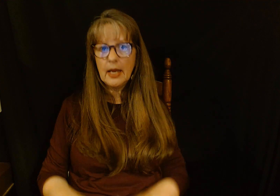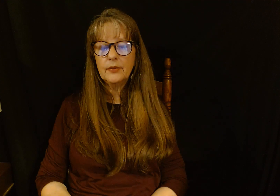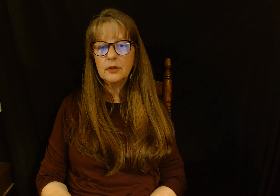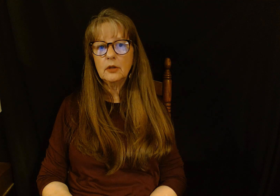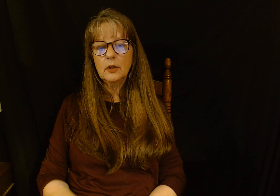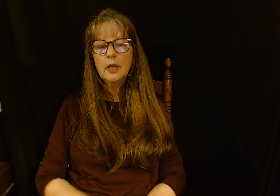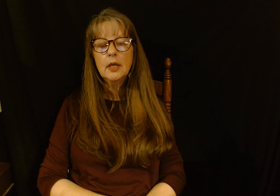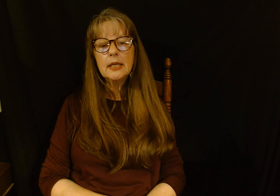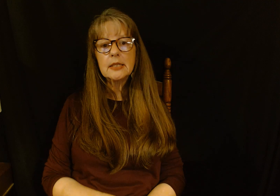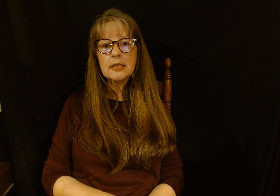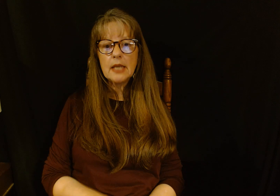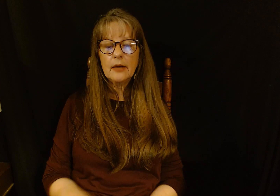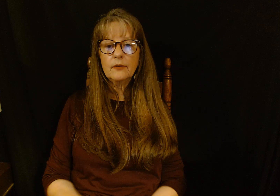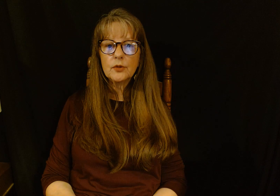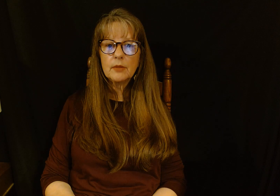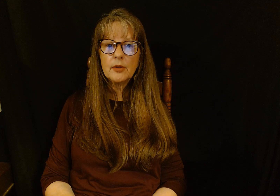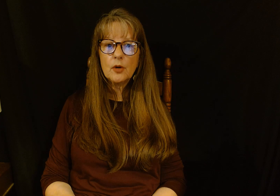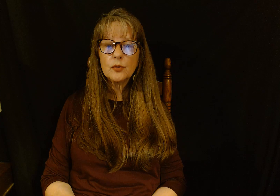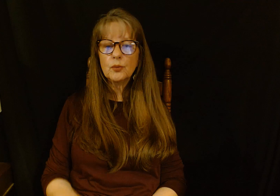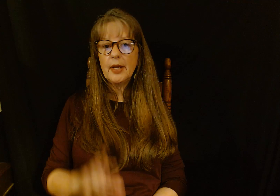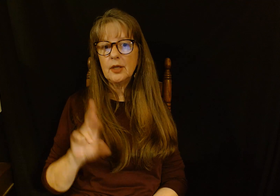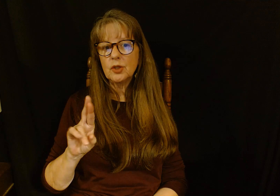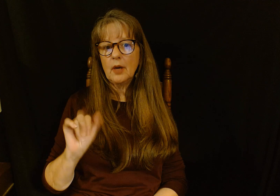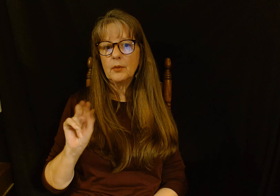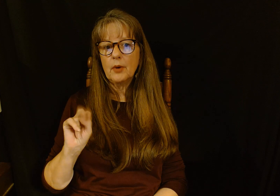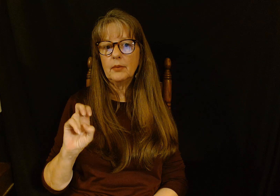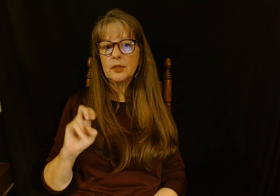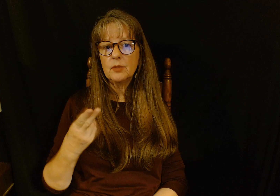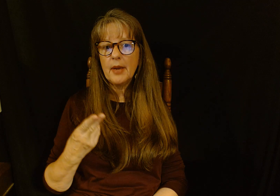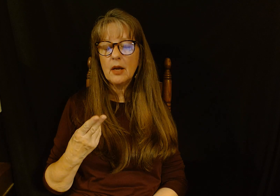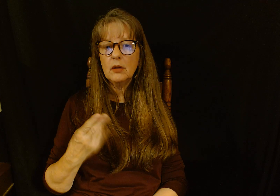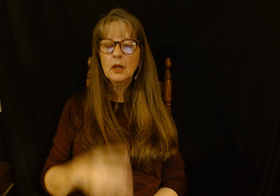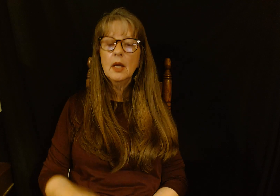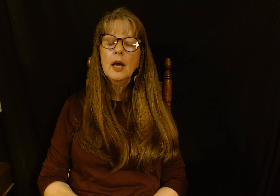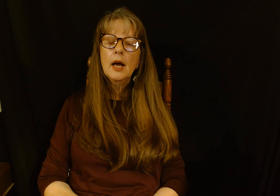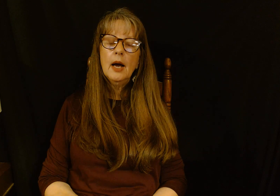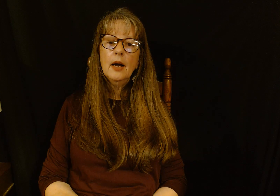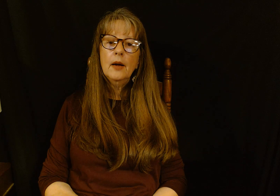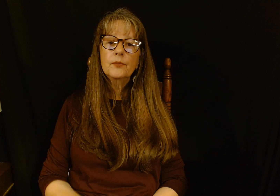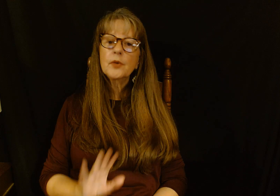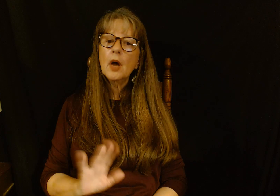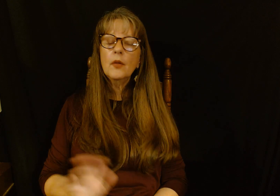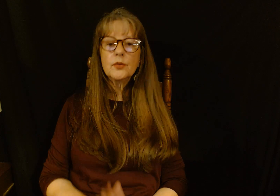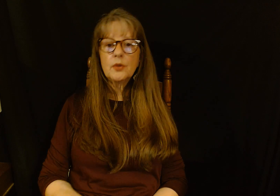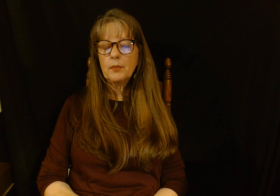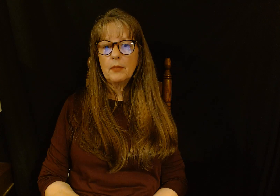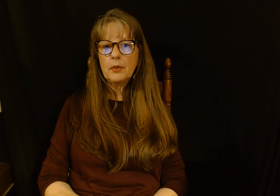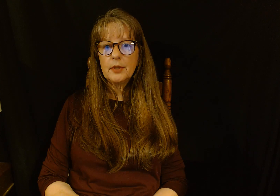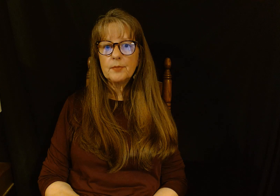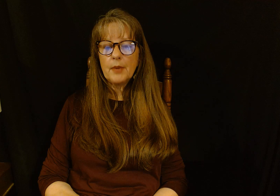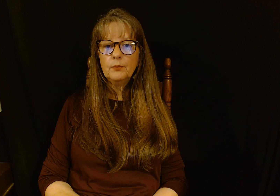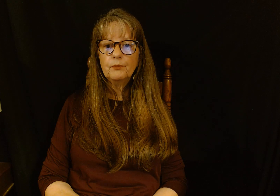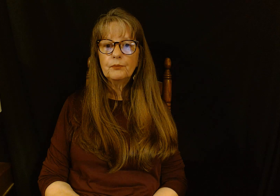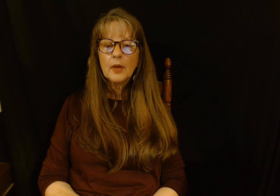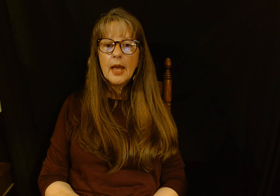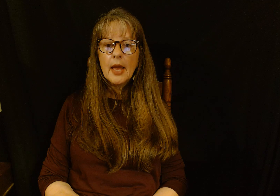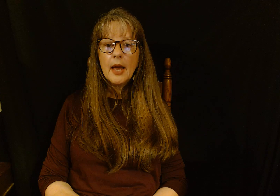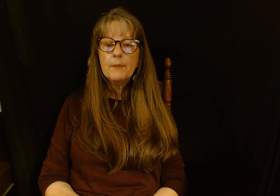that there is a sign for some of those. Ranch, I would probably spell. All those I would probably spell. But if you